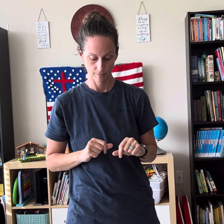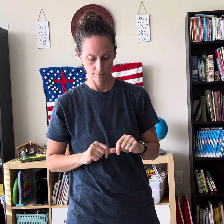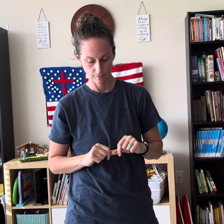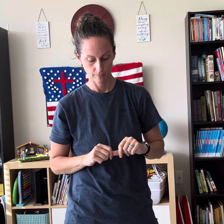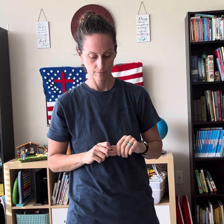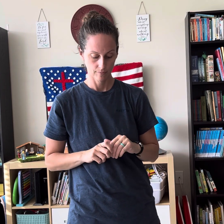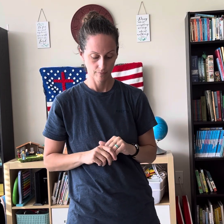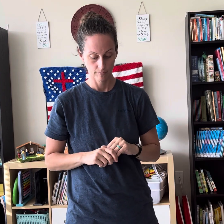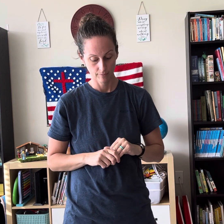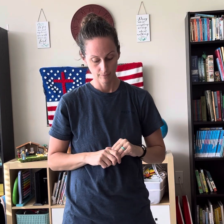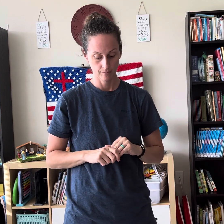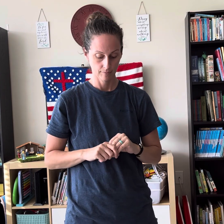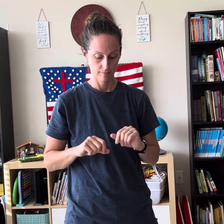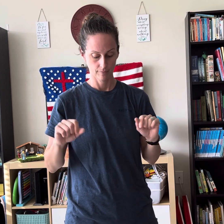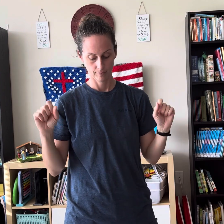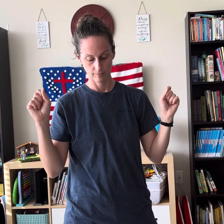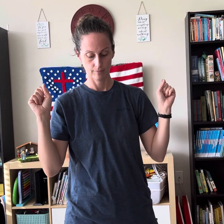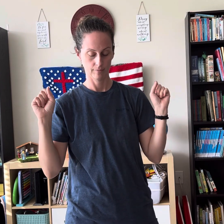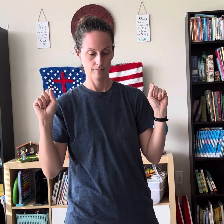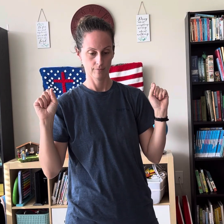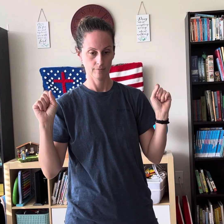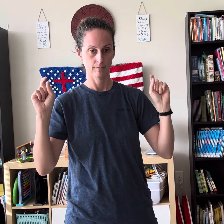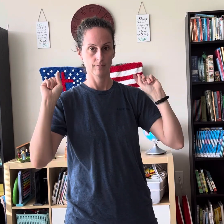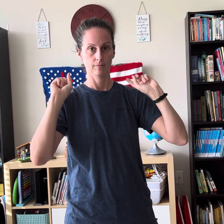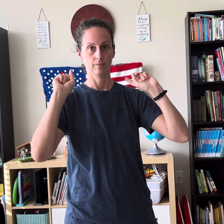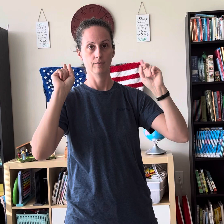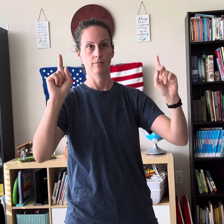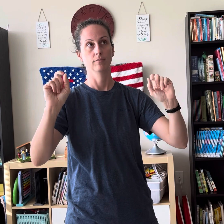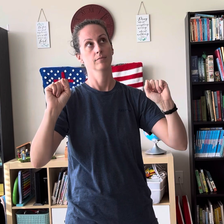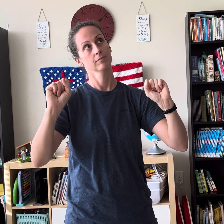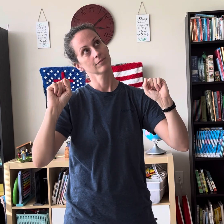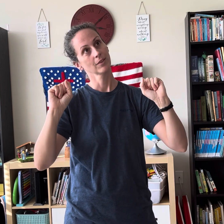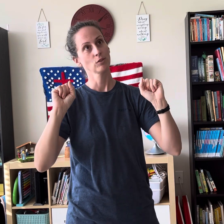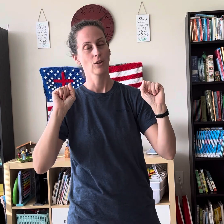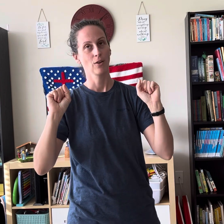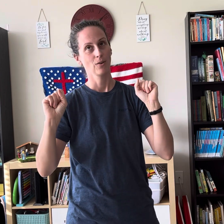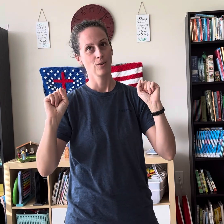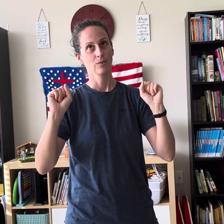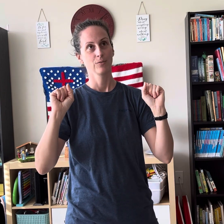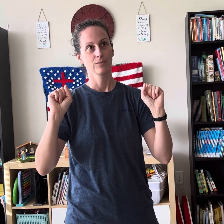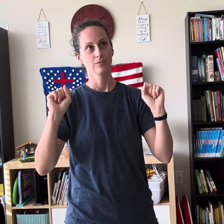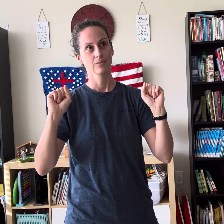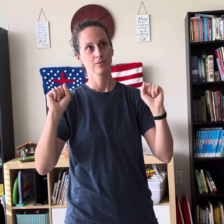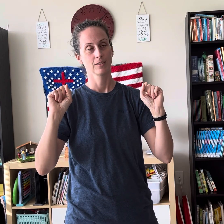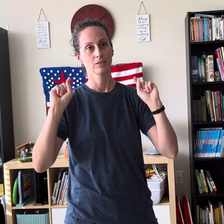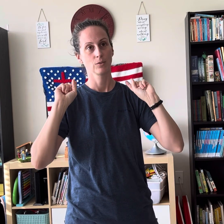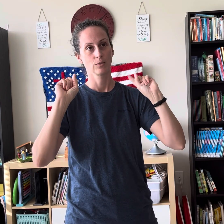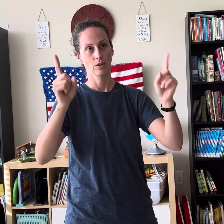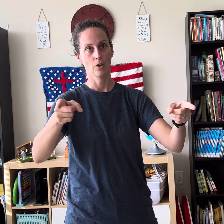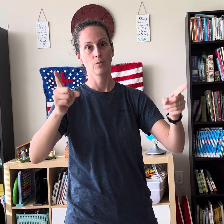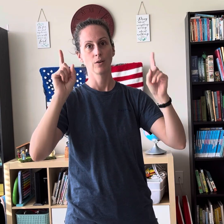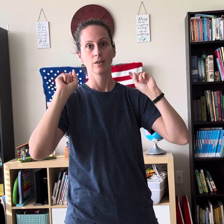Conjugate the verb to go. Conjugate the verb to go. To go,